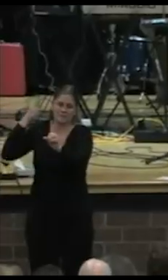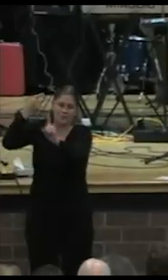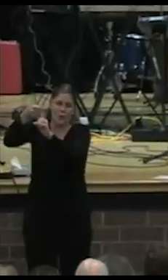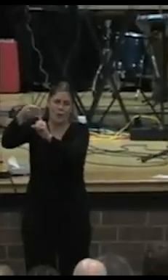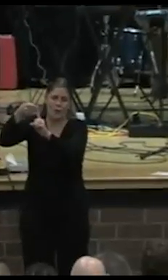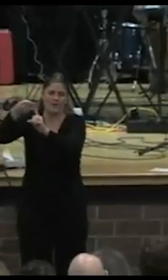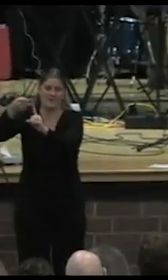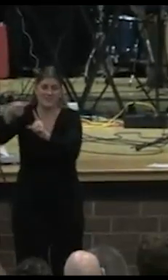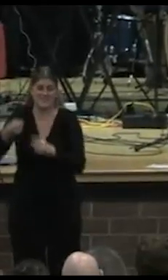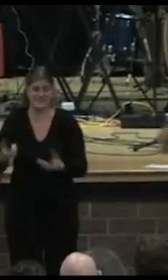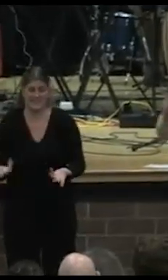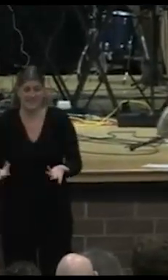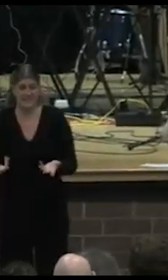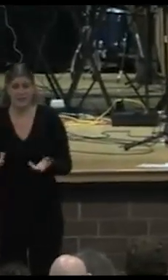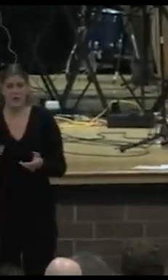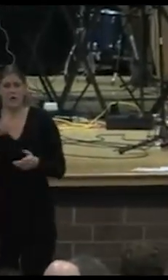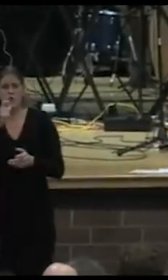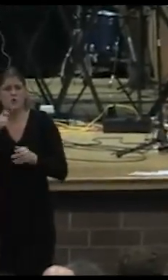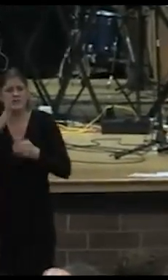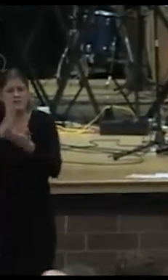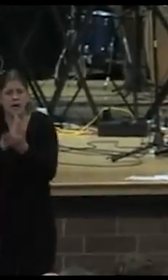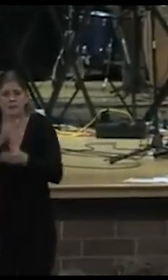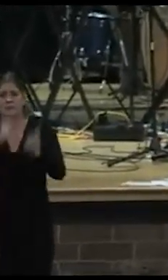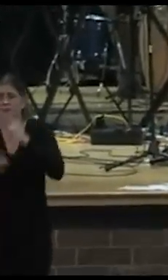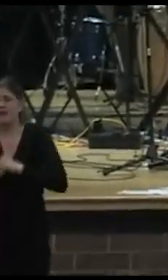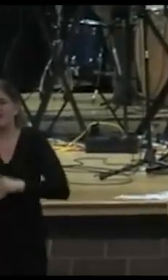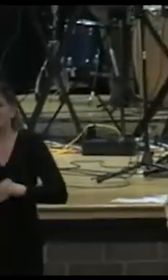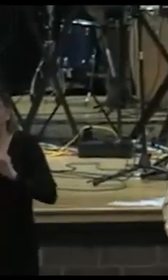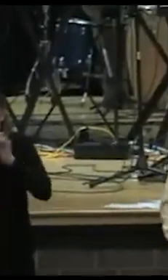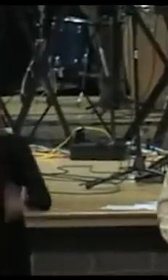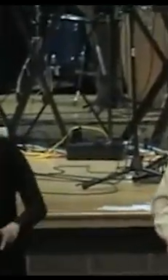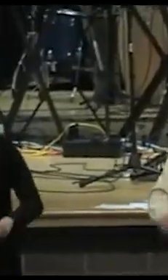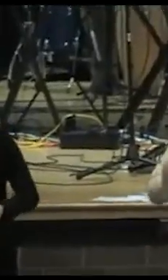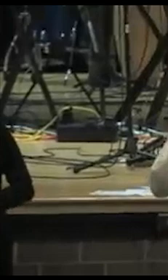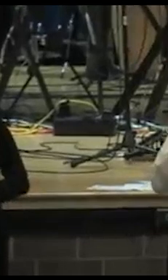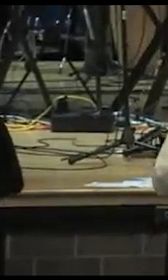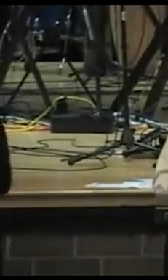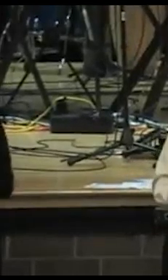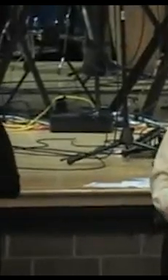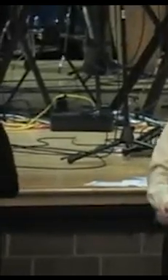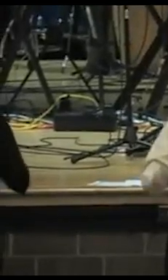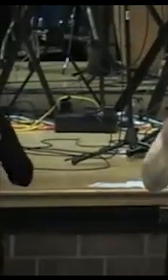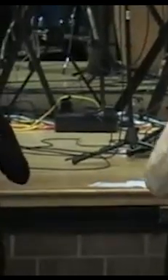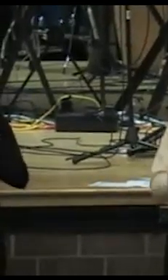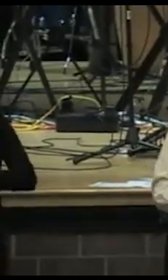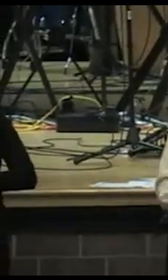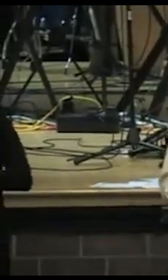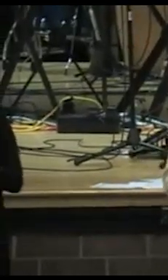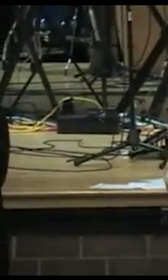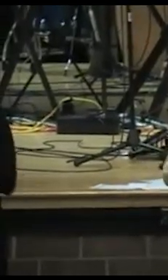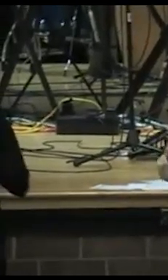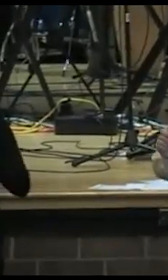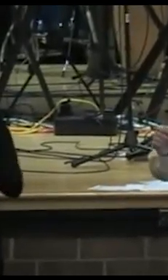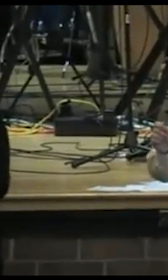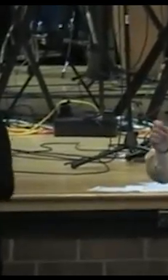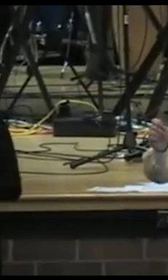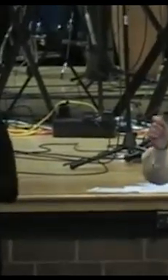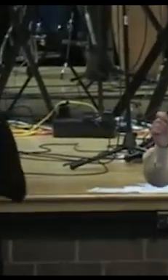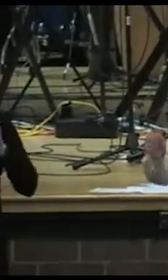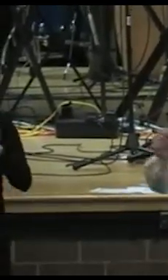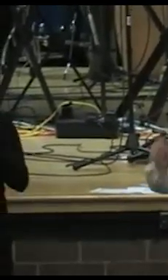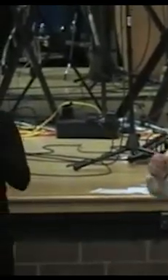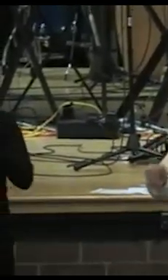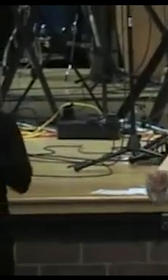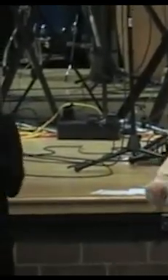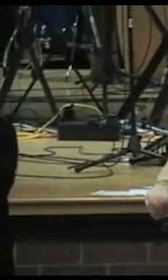government couldn't stop them. I want you to know the devil couldn't stop them. Why? Because when we're together, when we're praying, when we